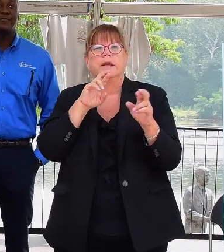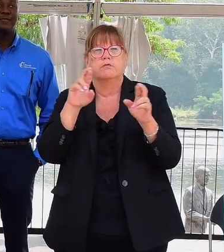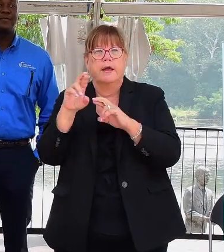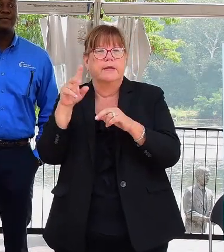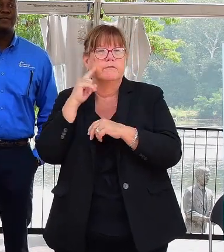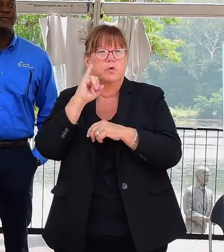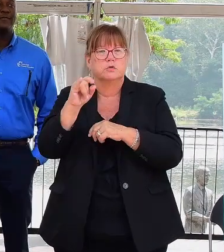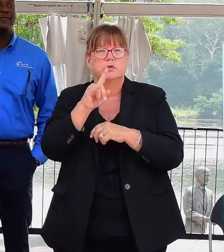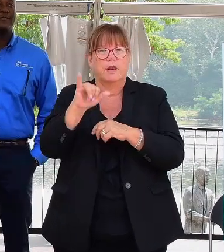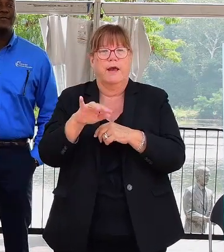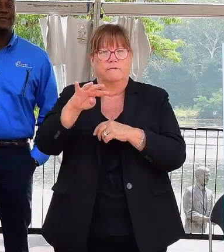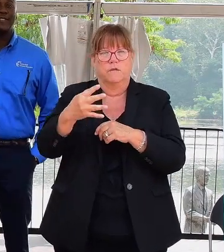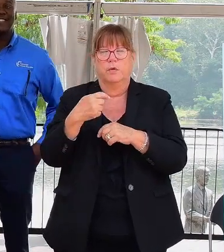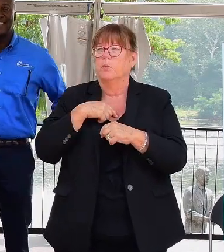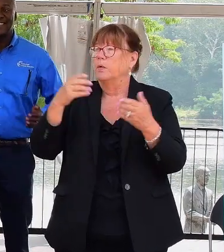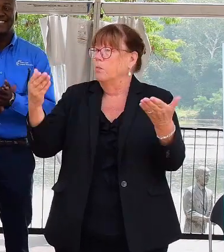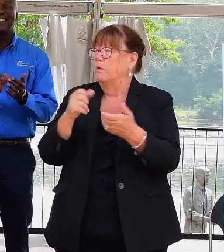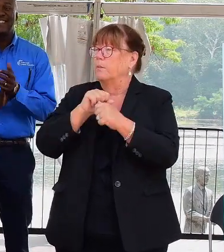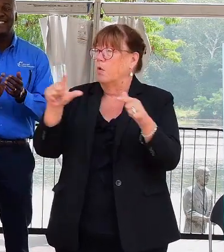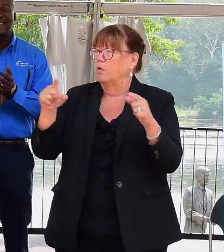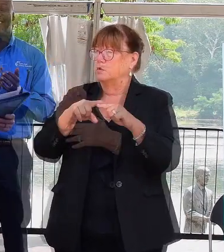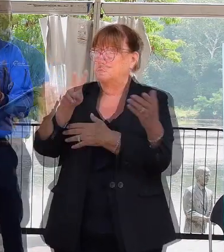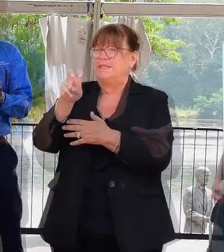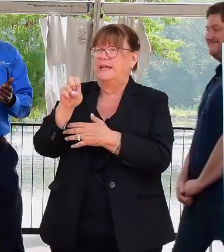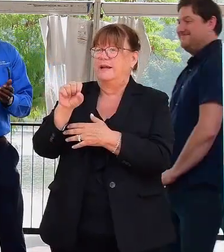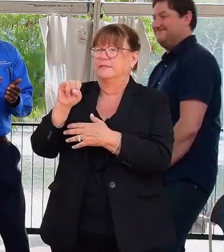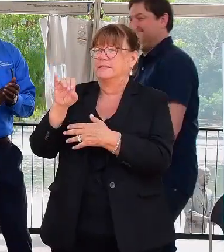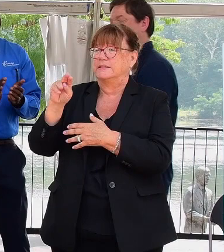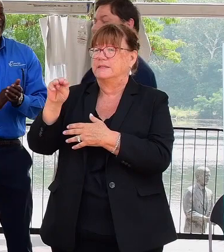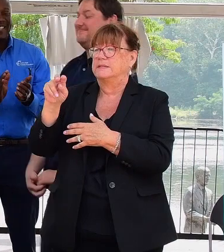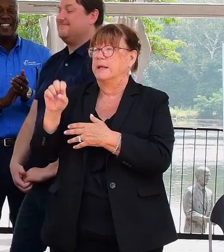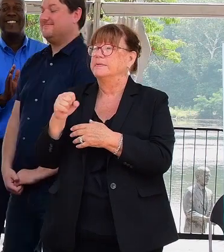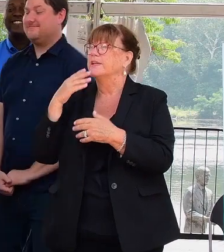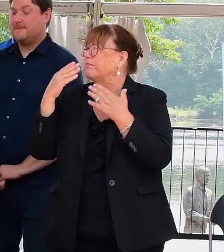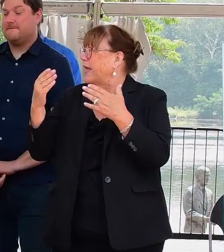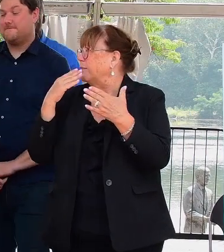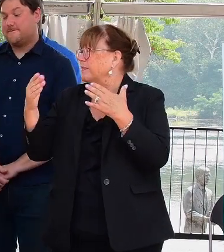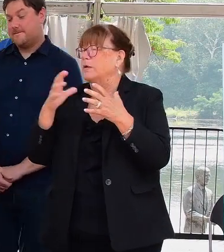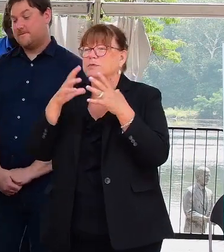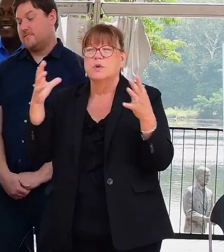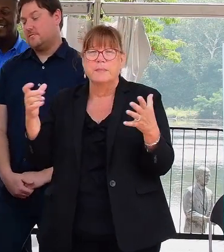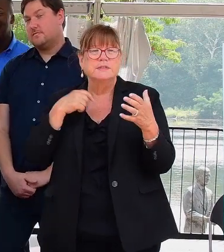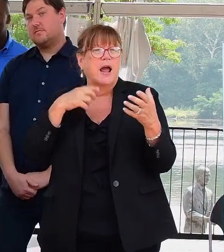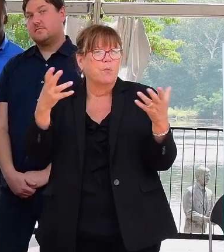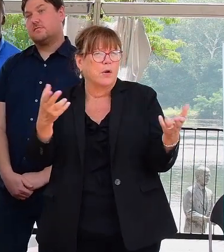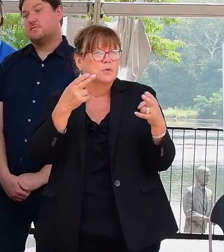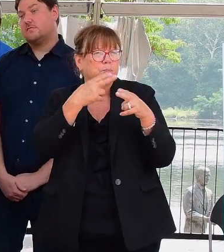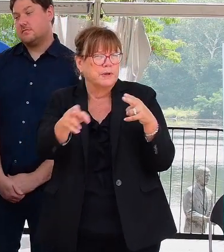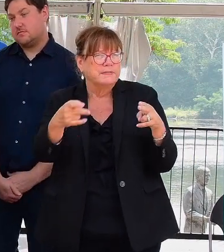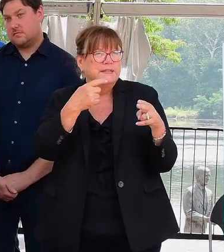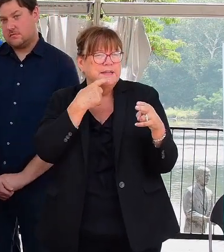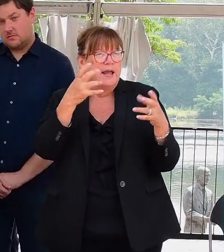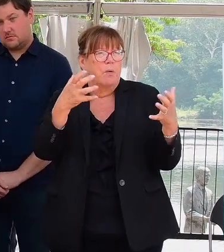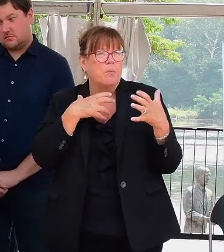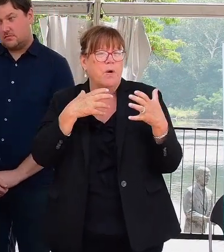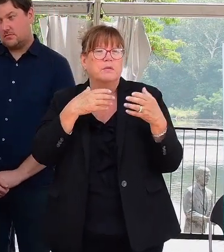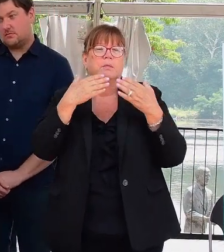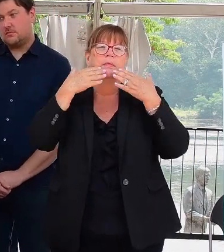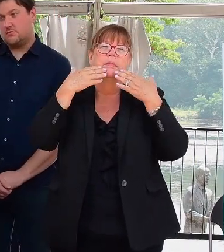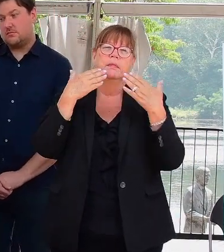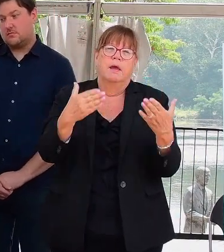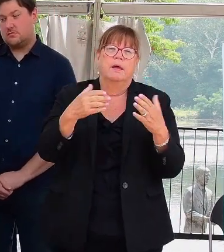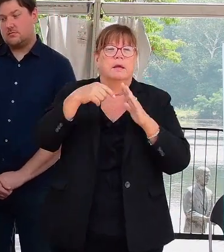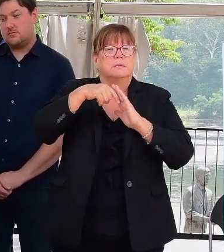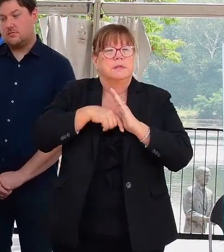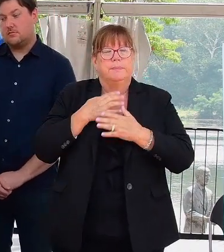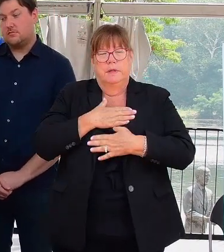to Lakefront. Thank you. Thank you, everybody. Thank you so much. I just want to be very brief and say I want to extend my thanks of